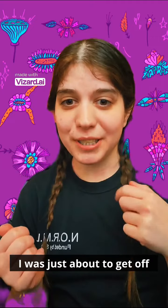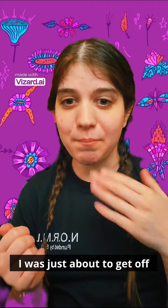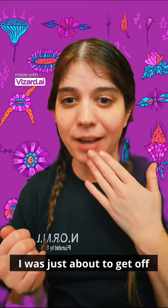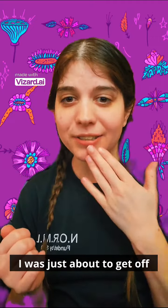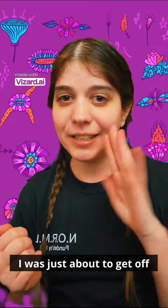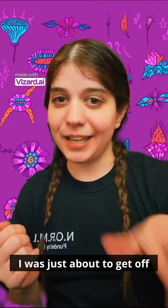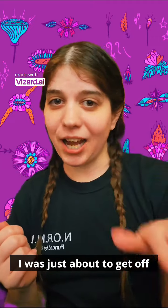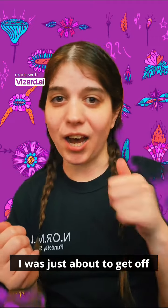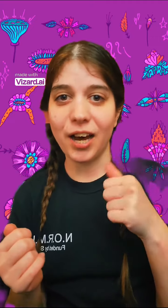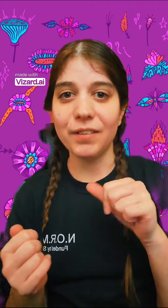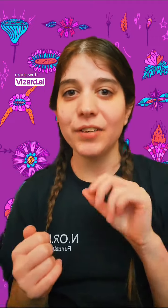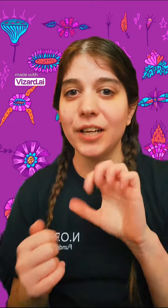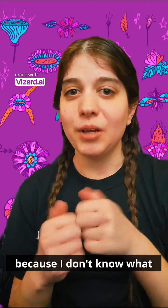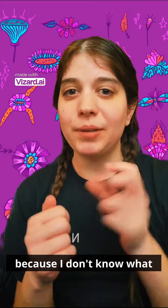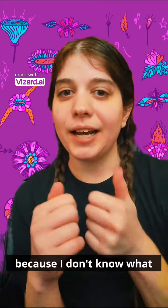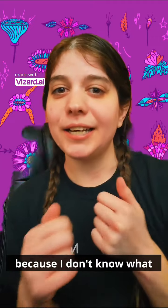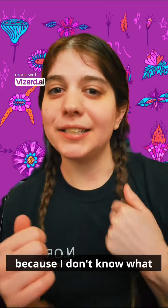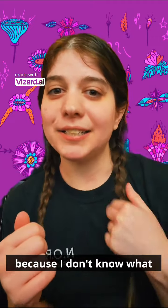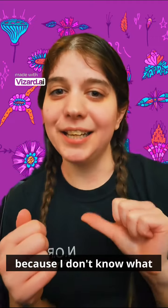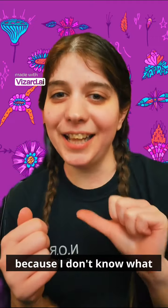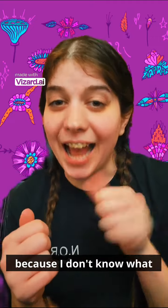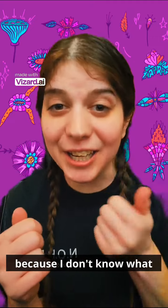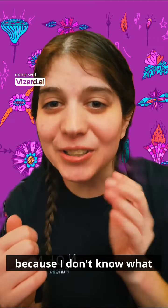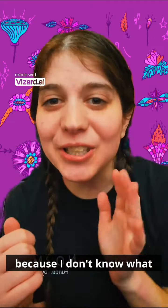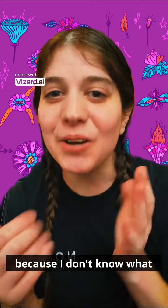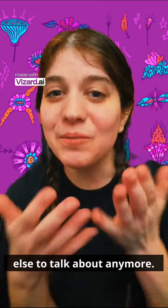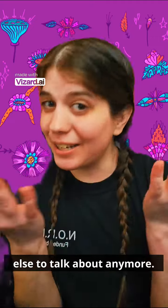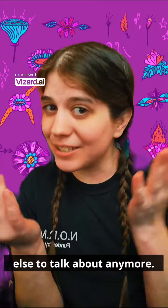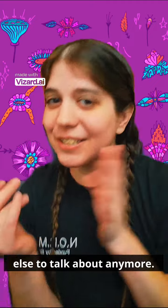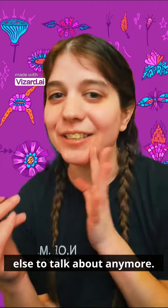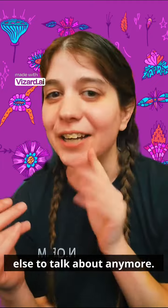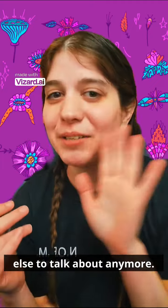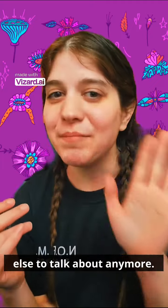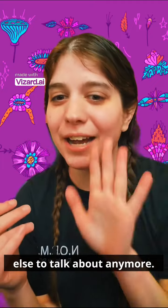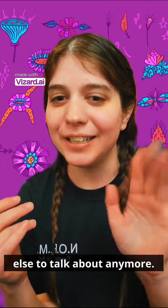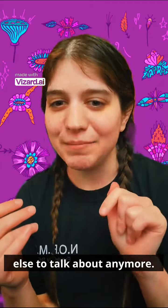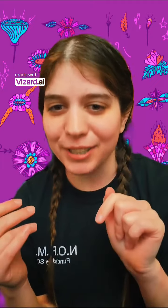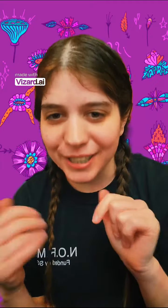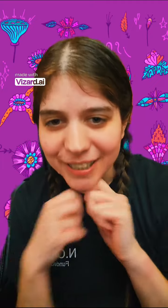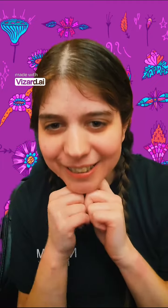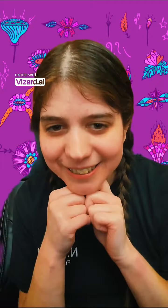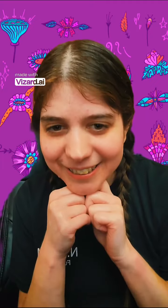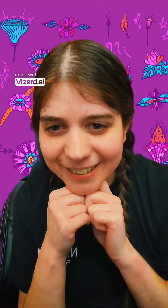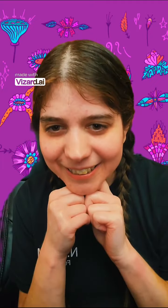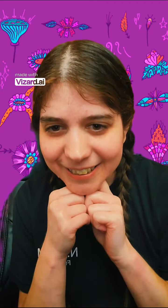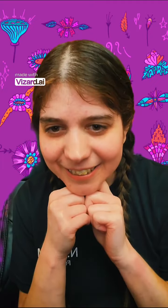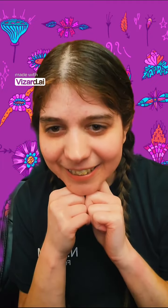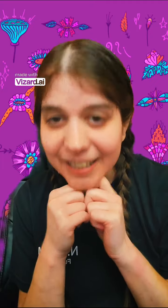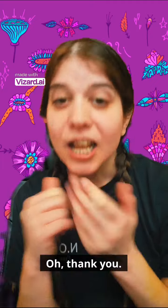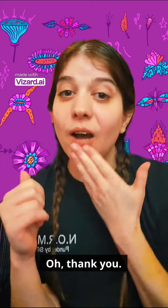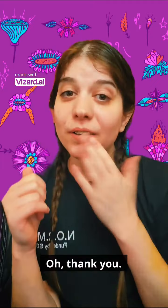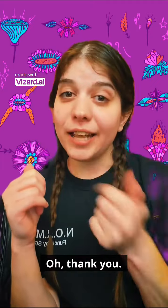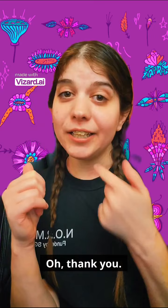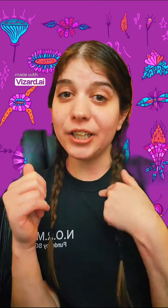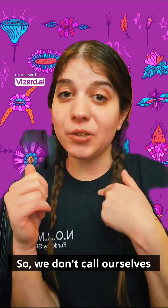about to get off because I don't know what else to talk about anymore. Oh, thank you.